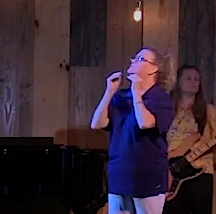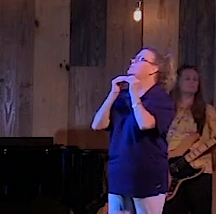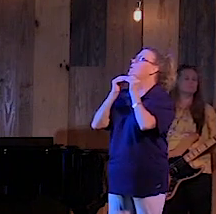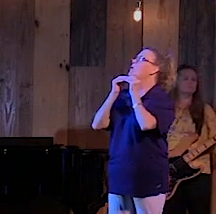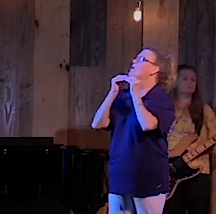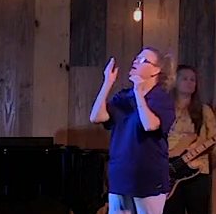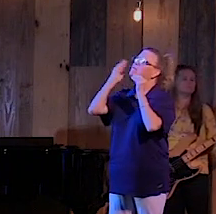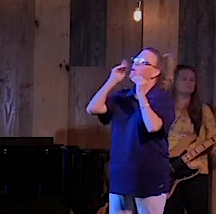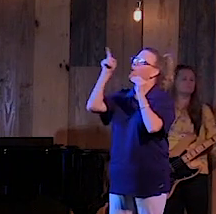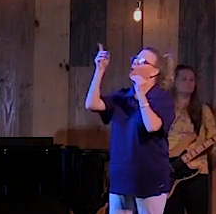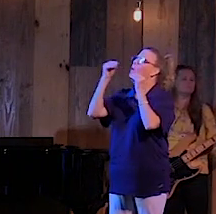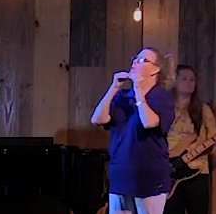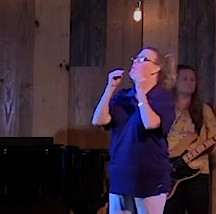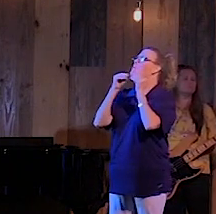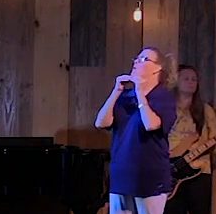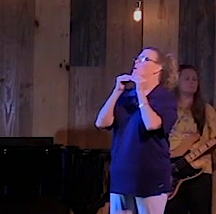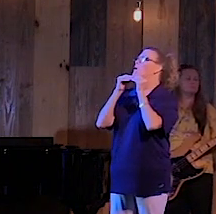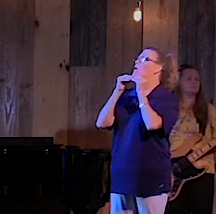know you more.